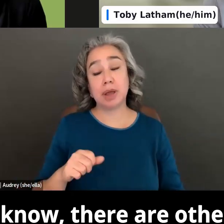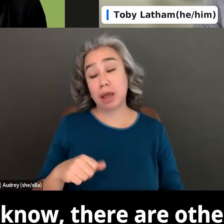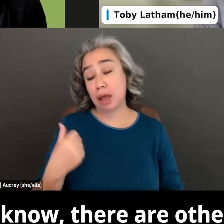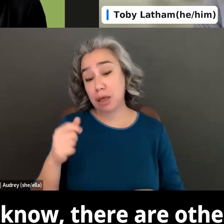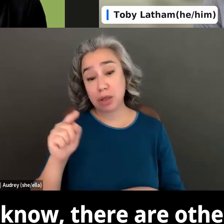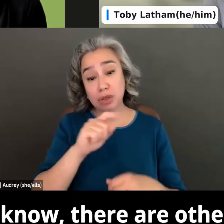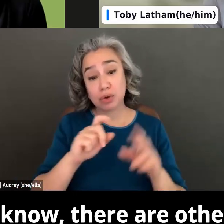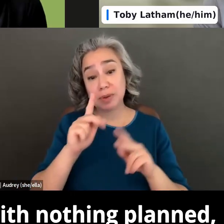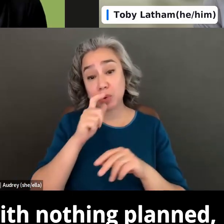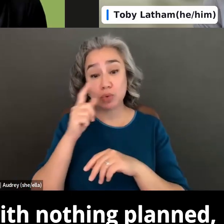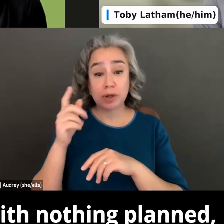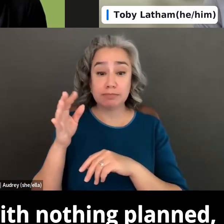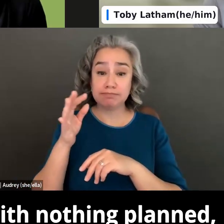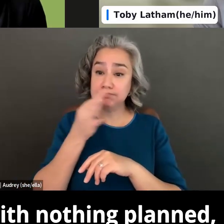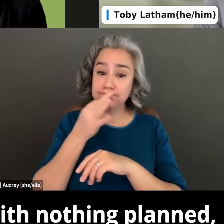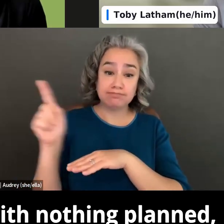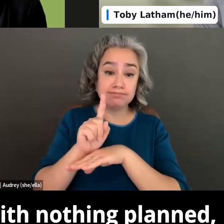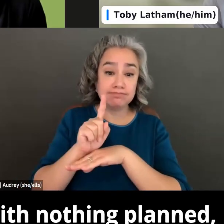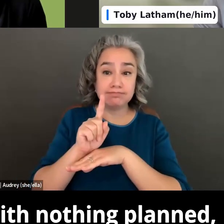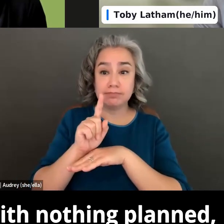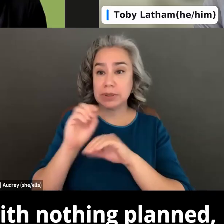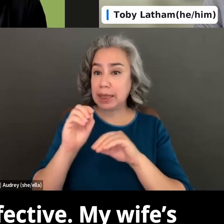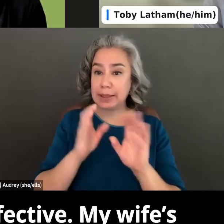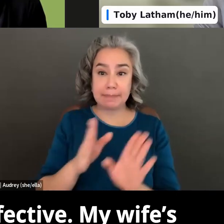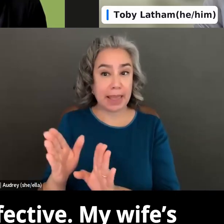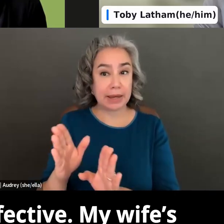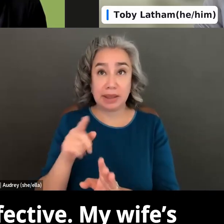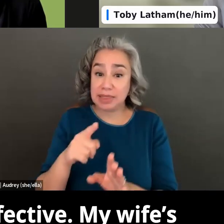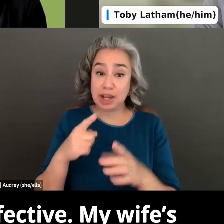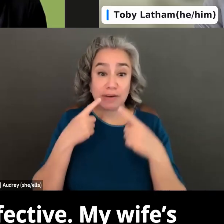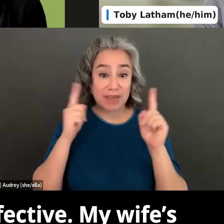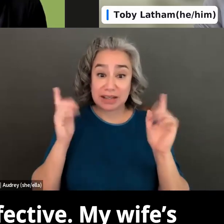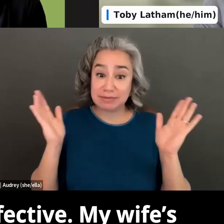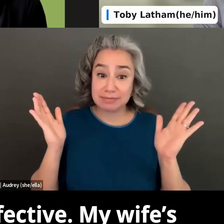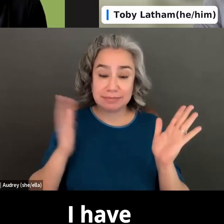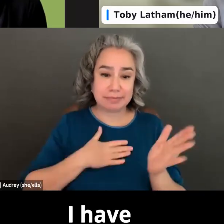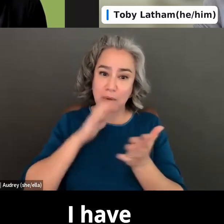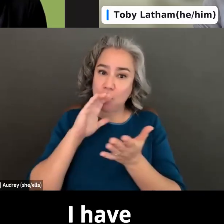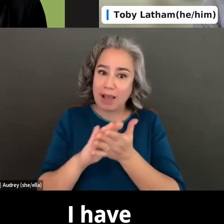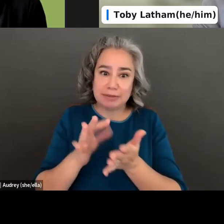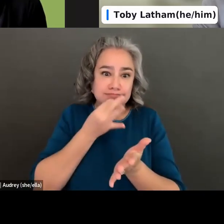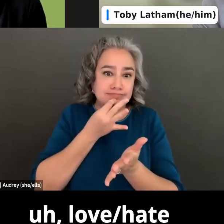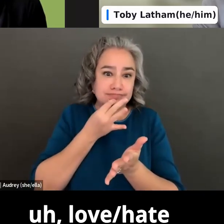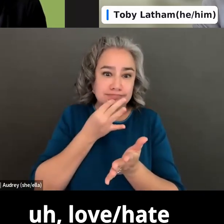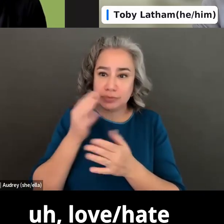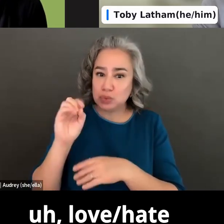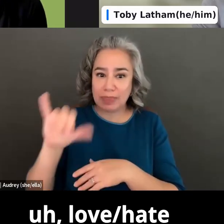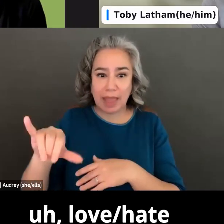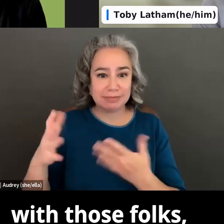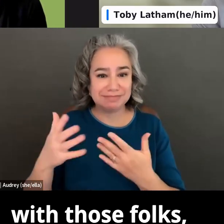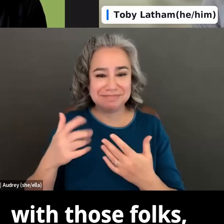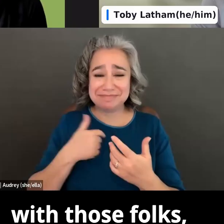others who can get to a podium with nothing planned, and they're effective. My wife's one of them. You know, I have